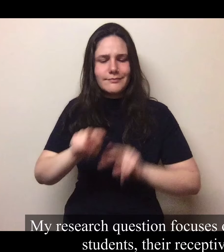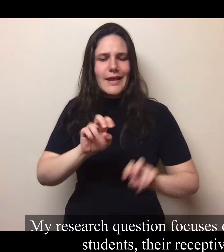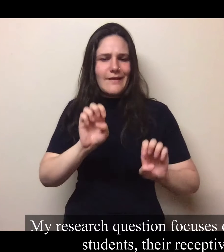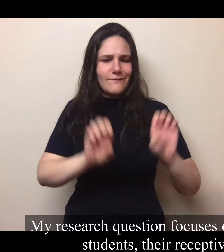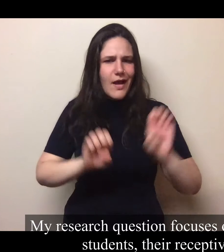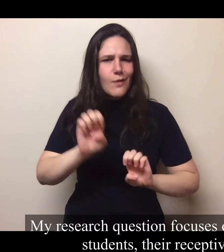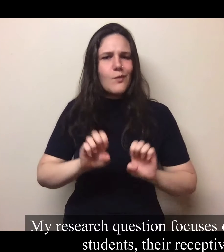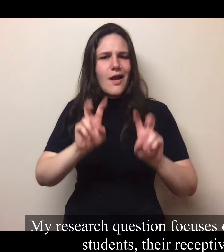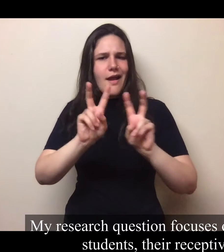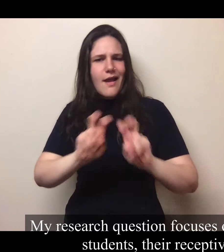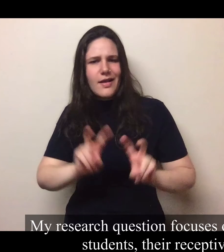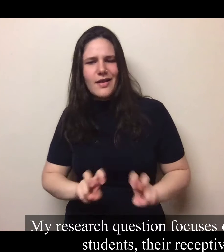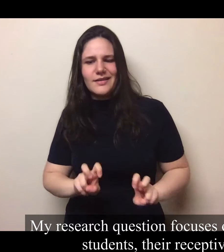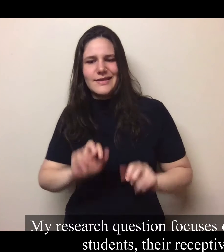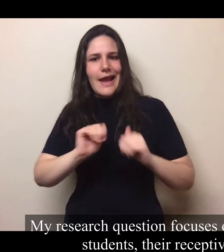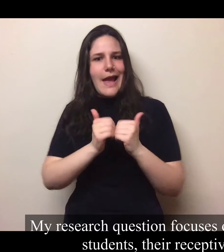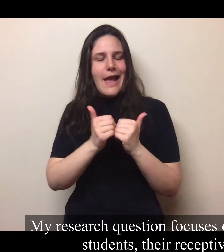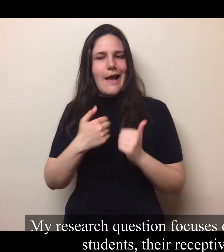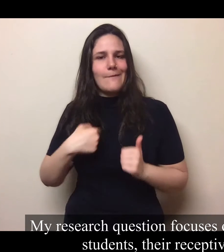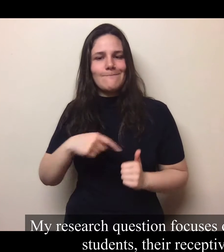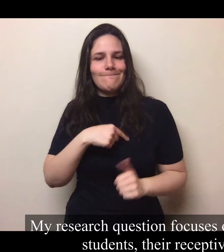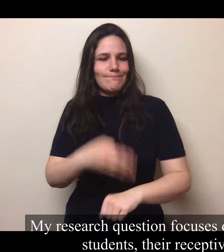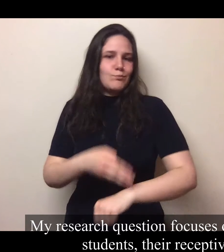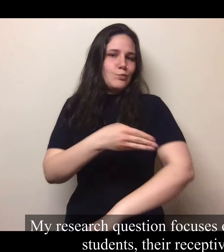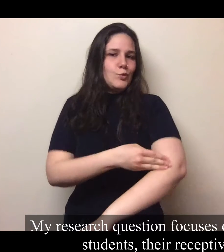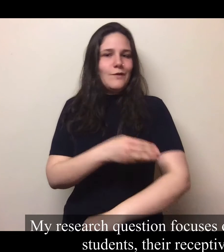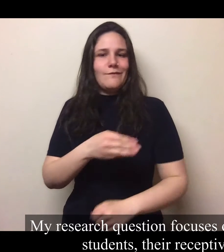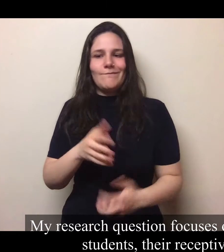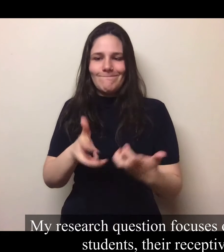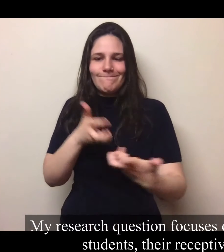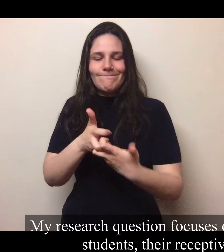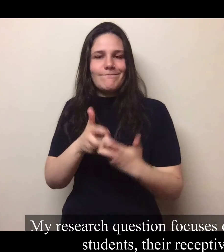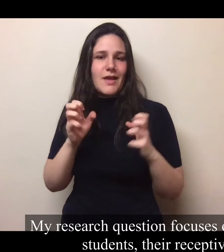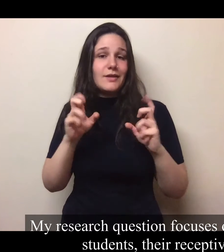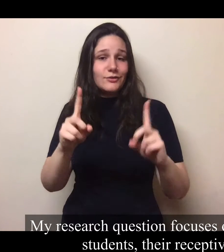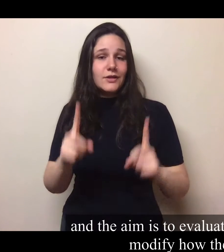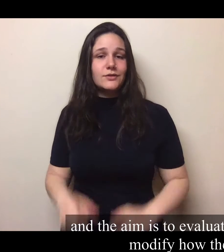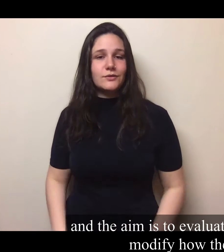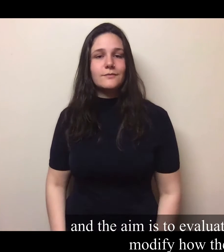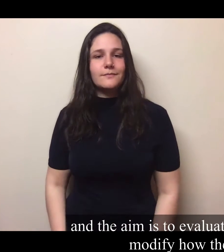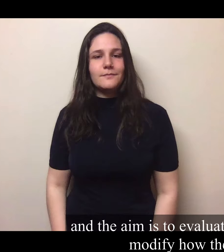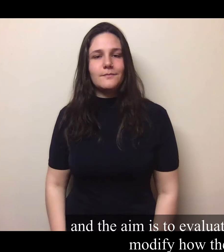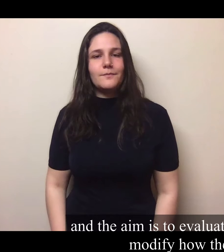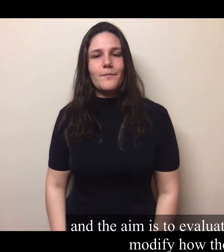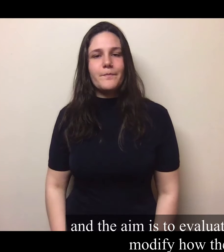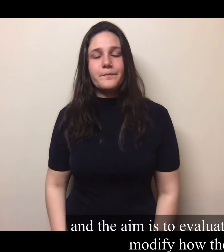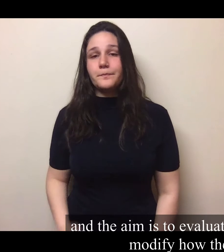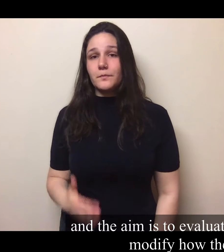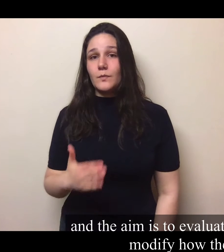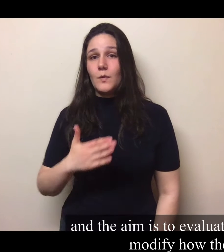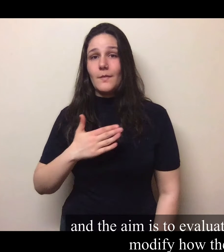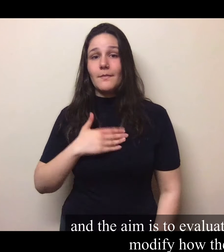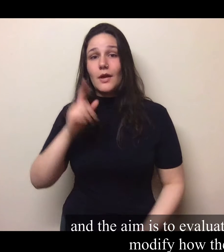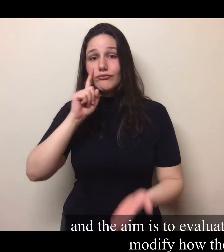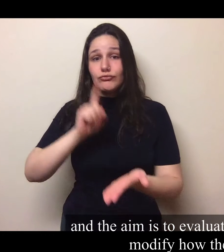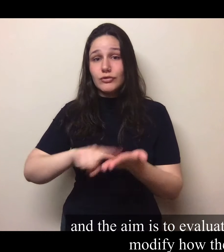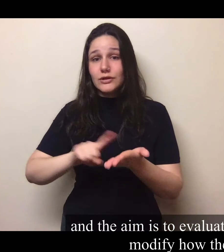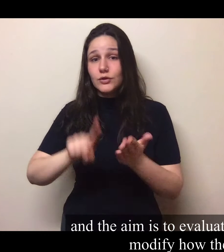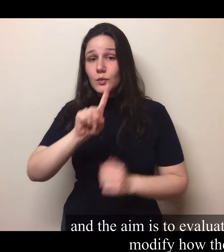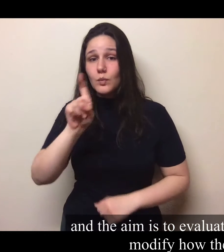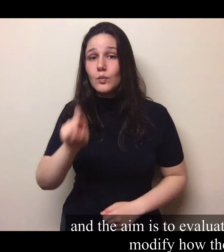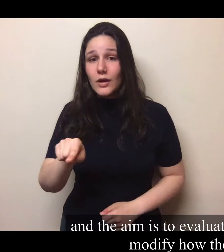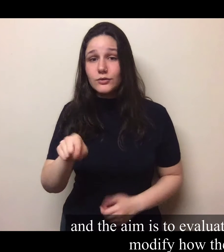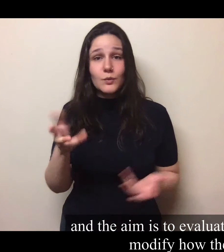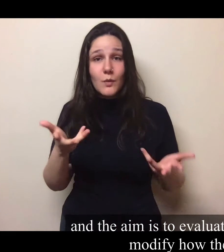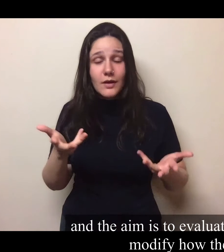and second language interpreting students, their receptive and expressive skills, and the aim is to evaluate, analyze, and ultimately